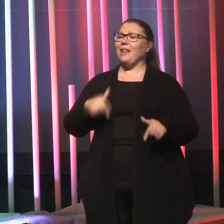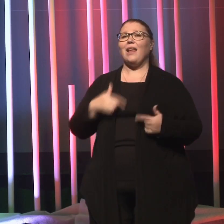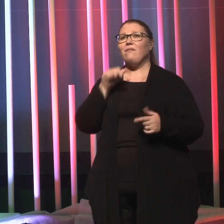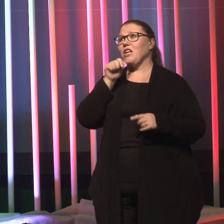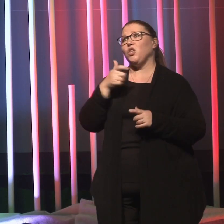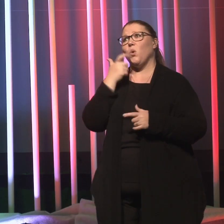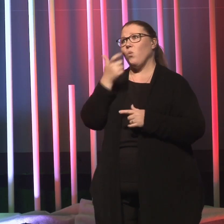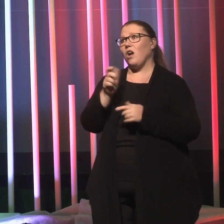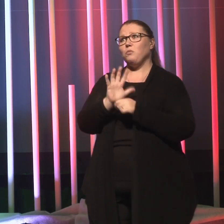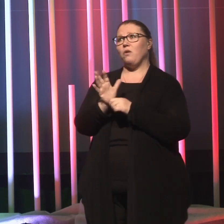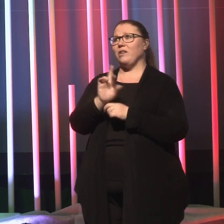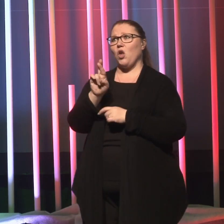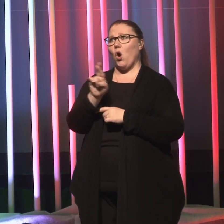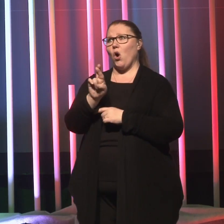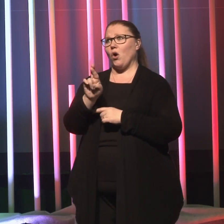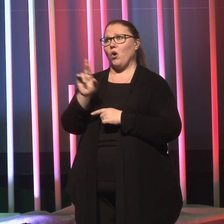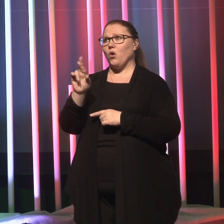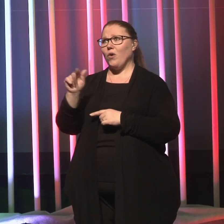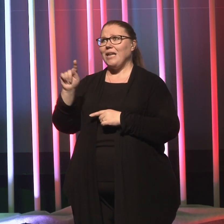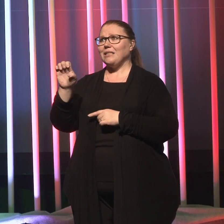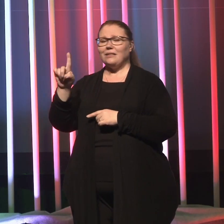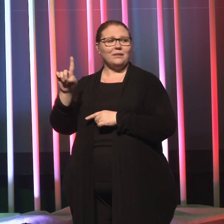movies.